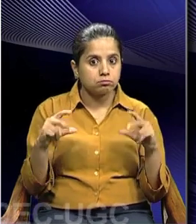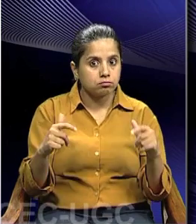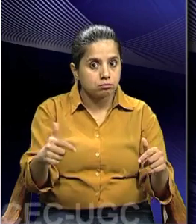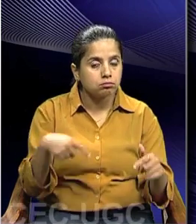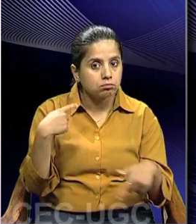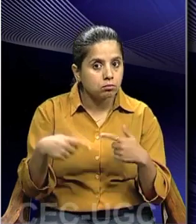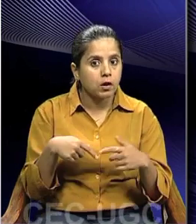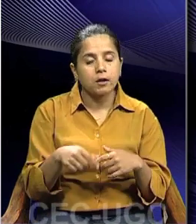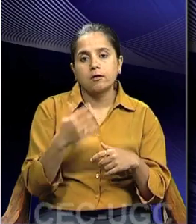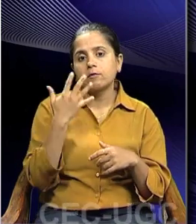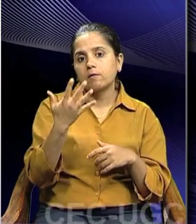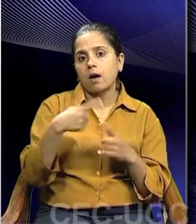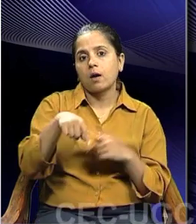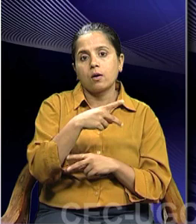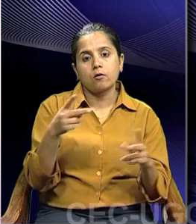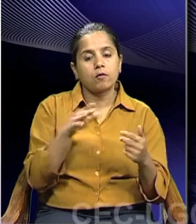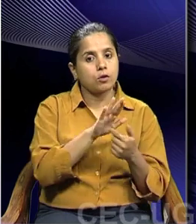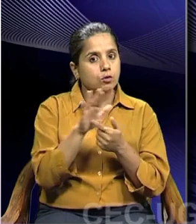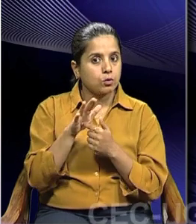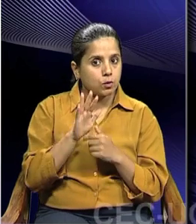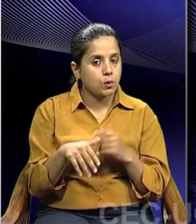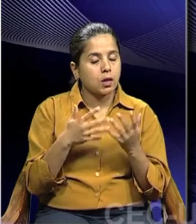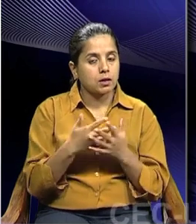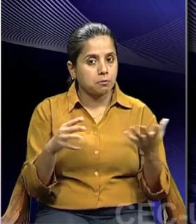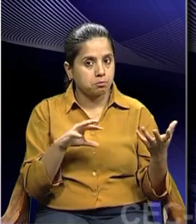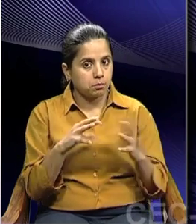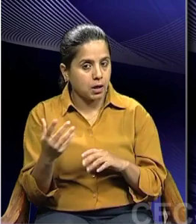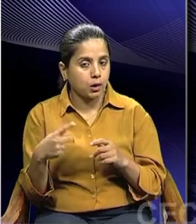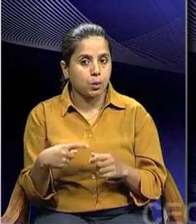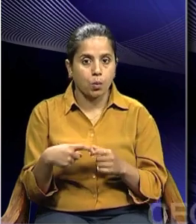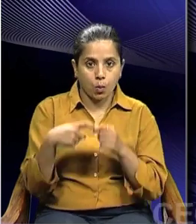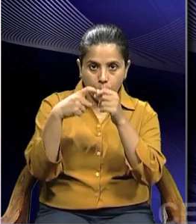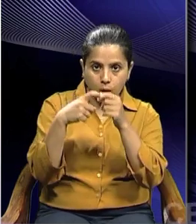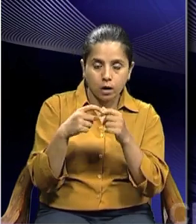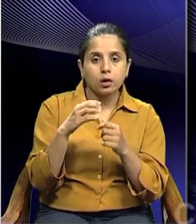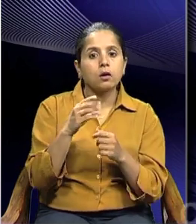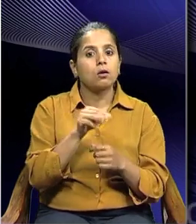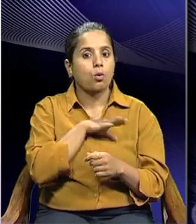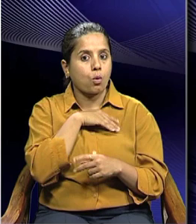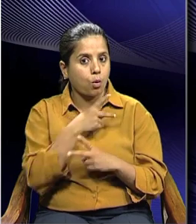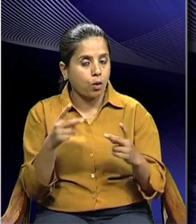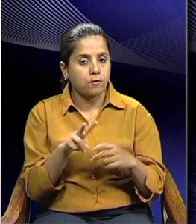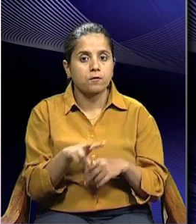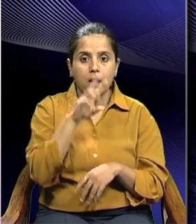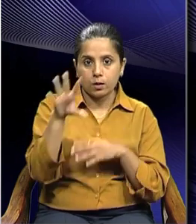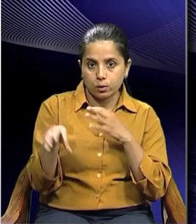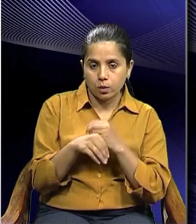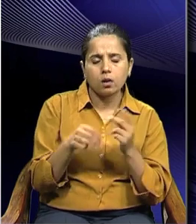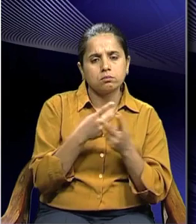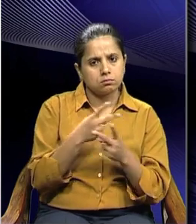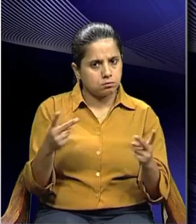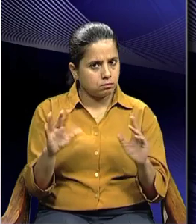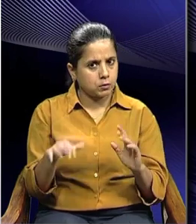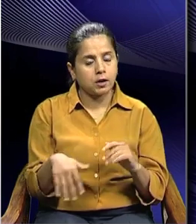the 5 spokes represented by productivity, quality, cost, value addition and risk. So